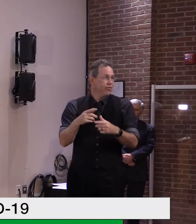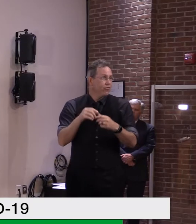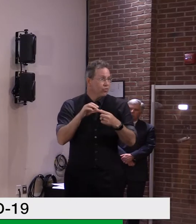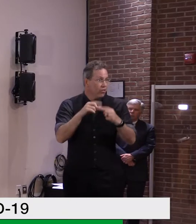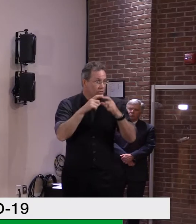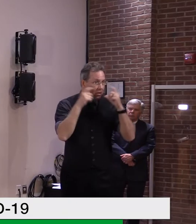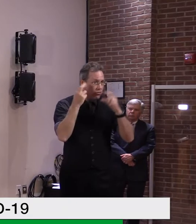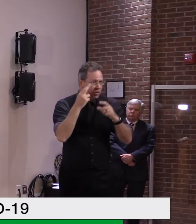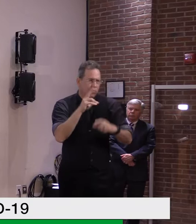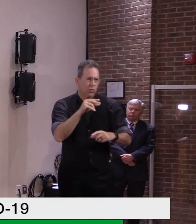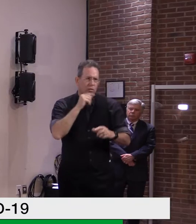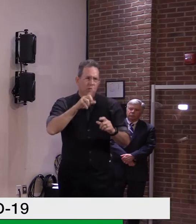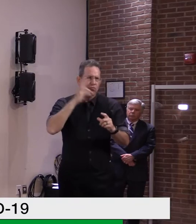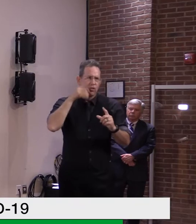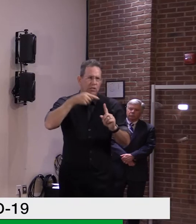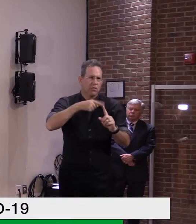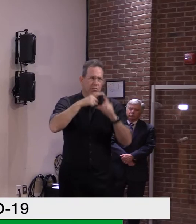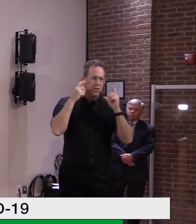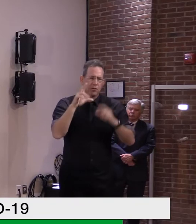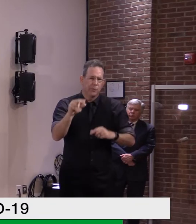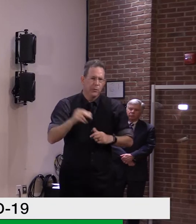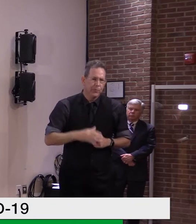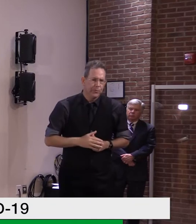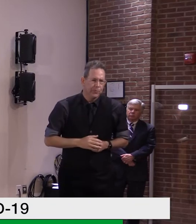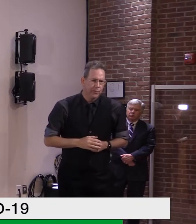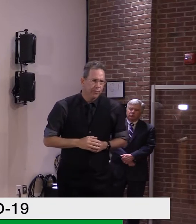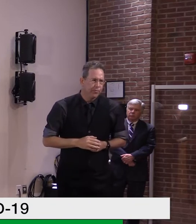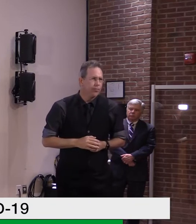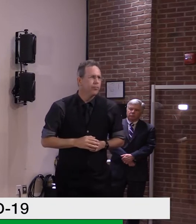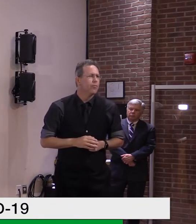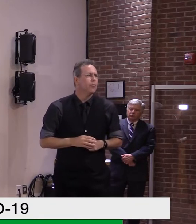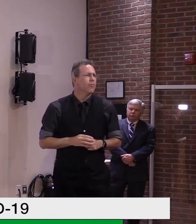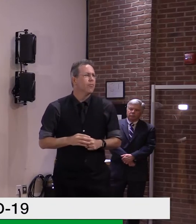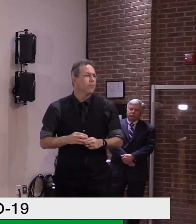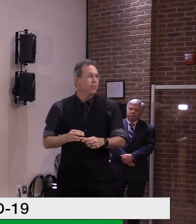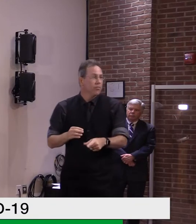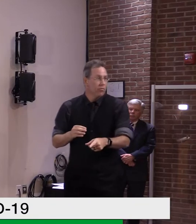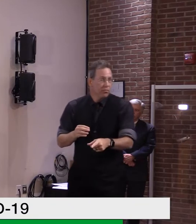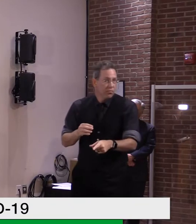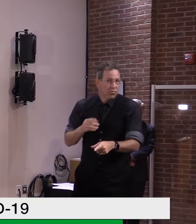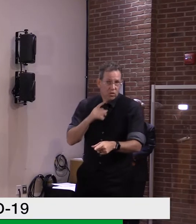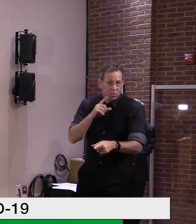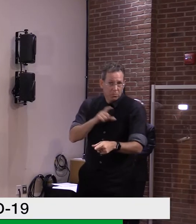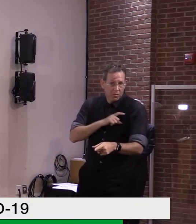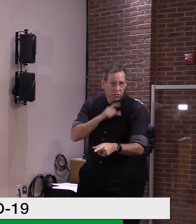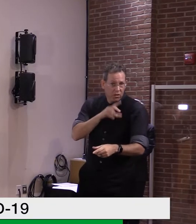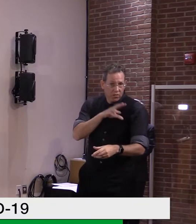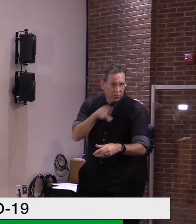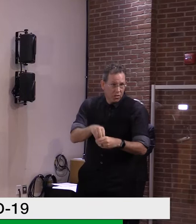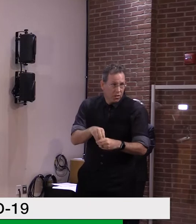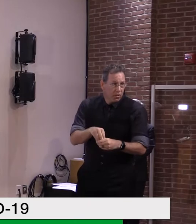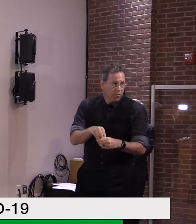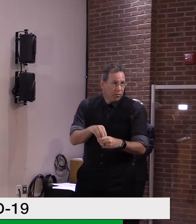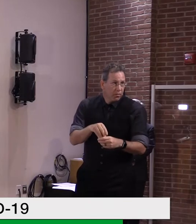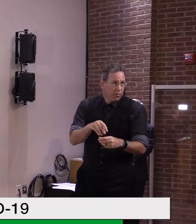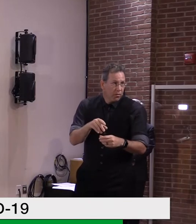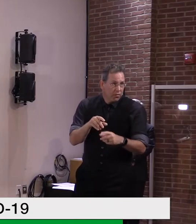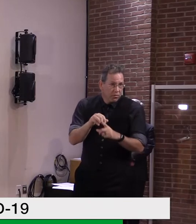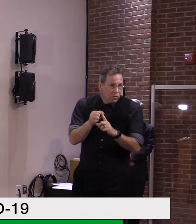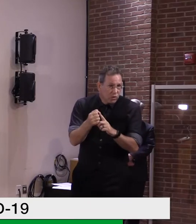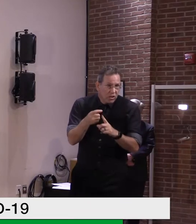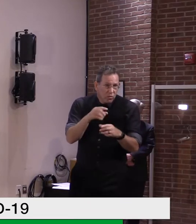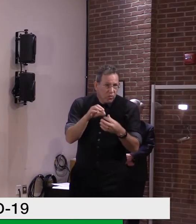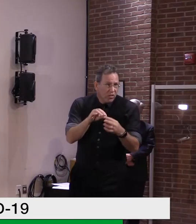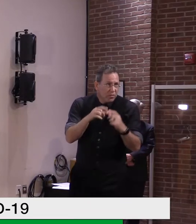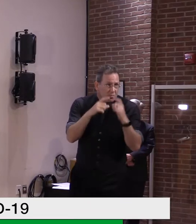So he was not involved in any sort of mask episode or anything dealing with a mask? I think